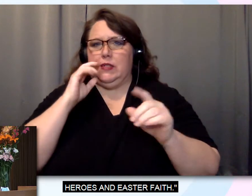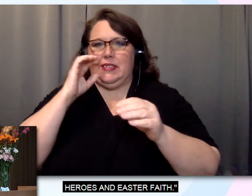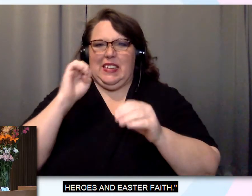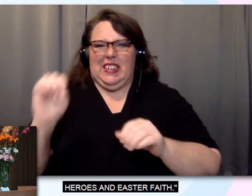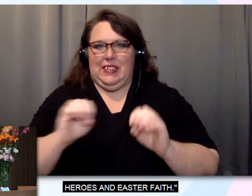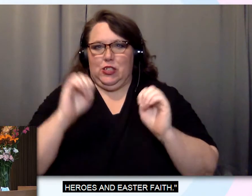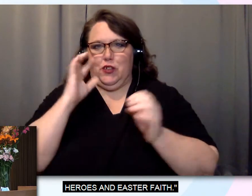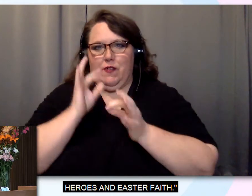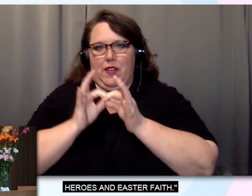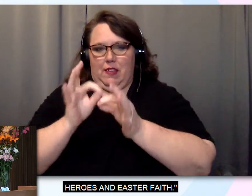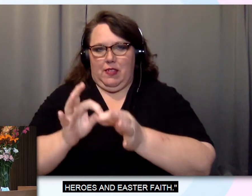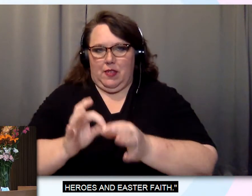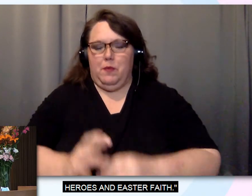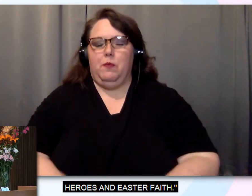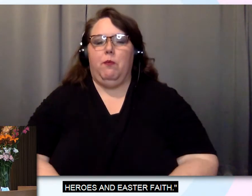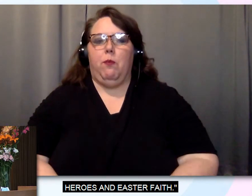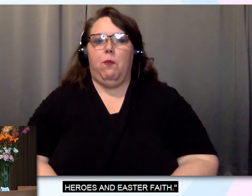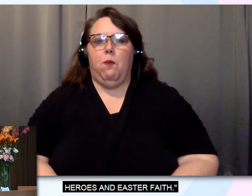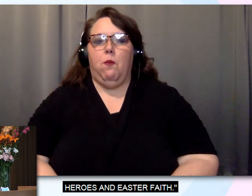and Easter Faith.